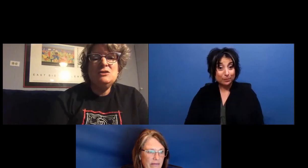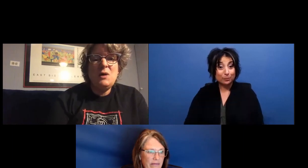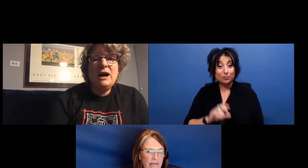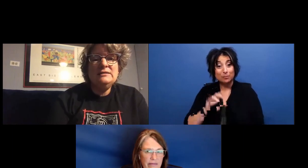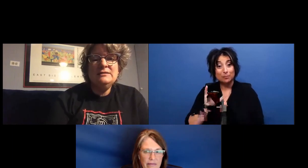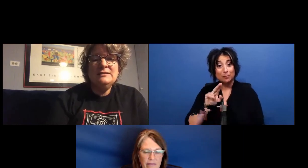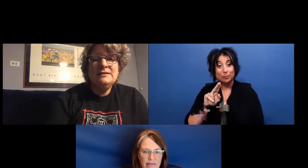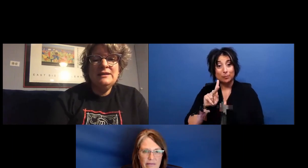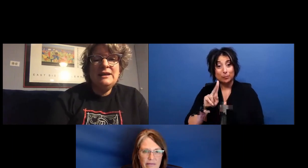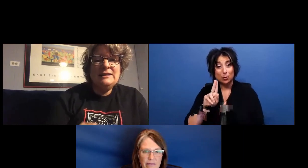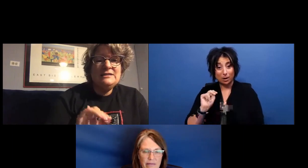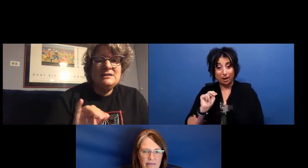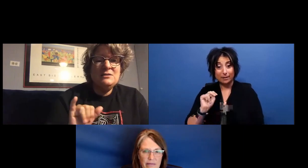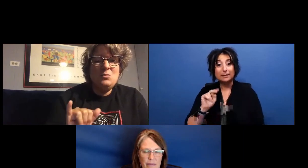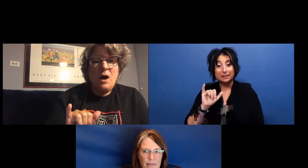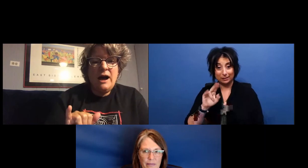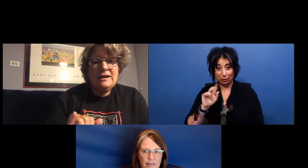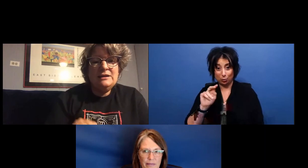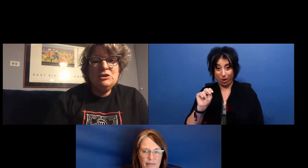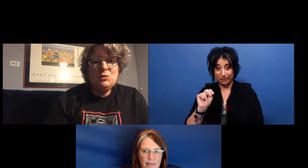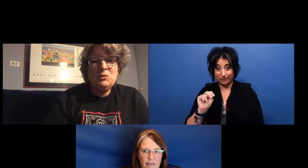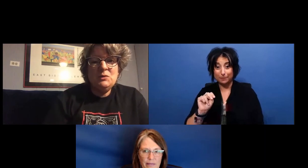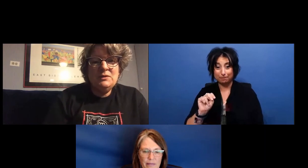Yukun Yuan, and it's